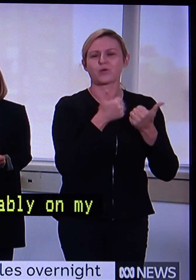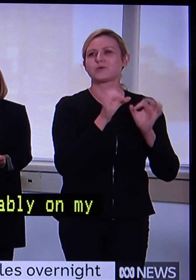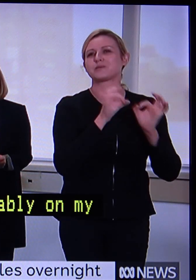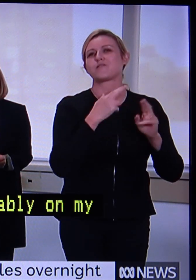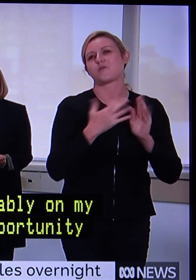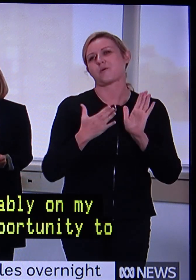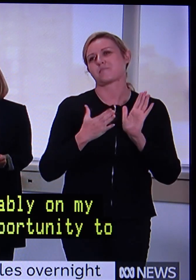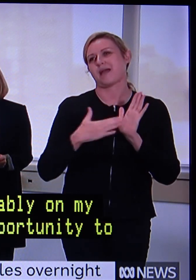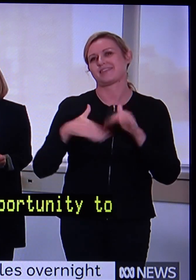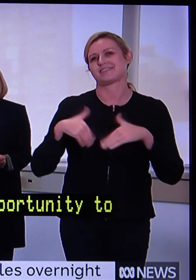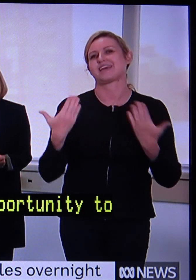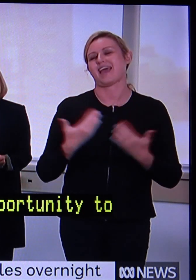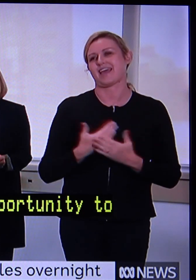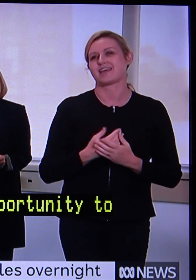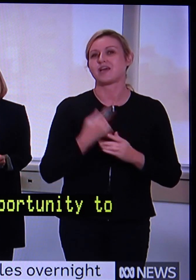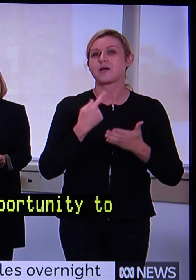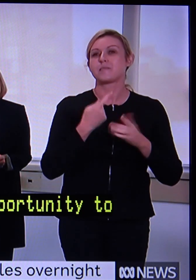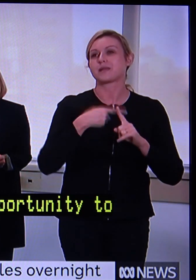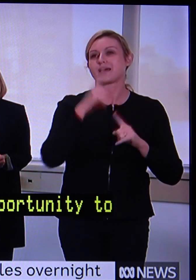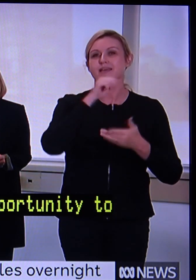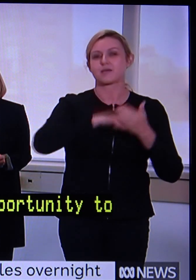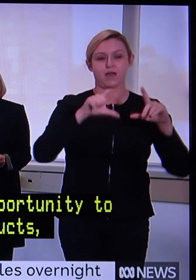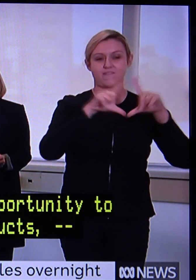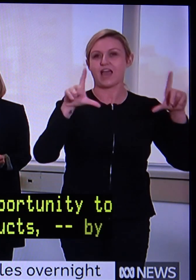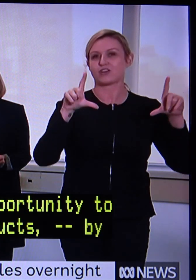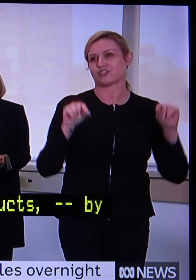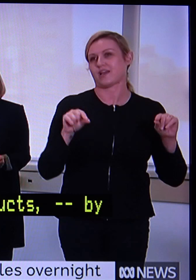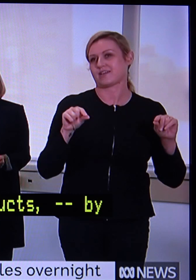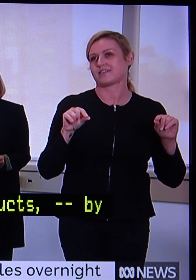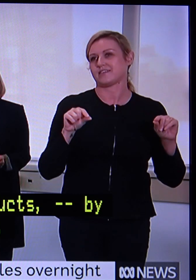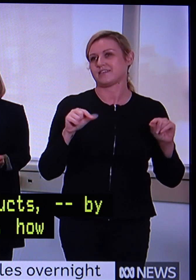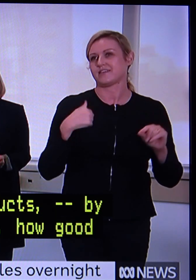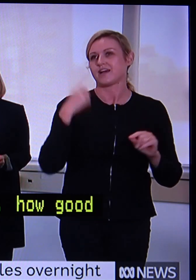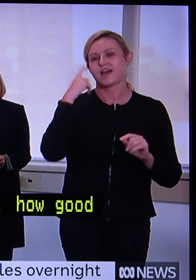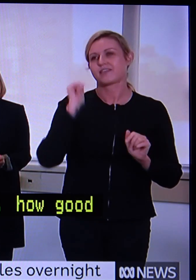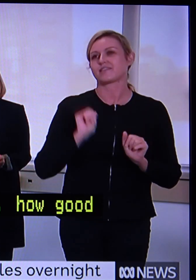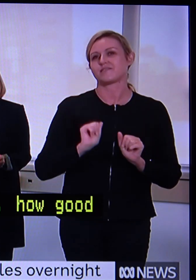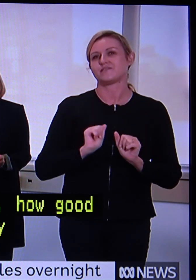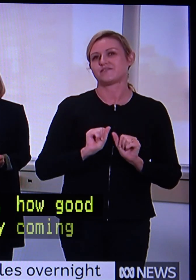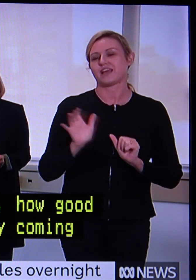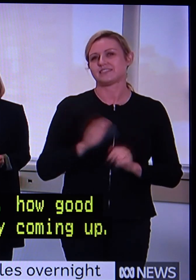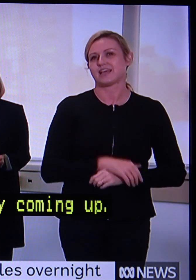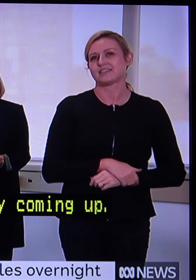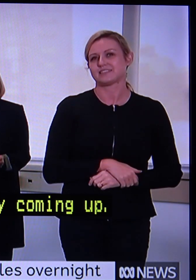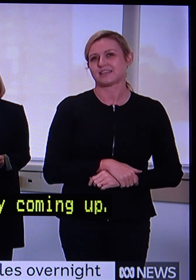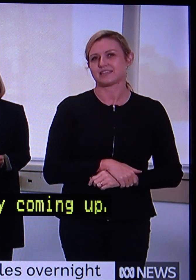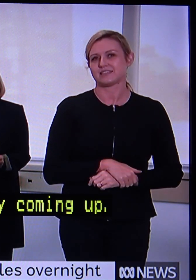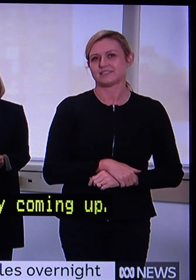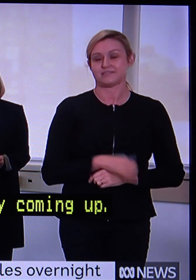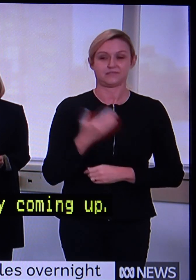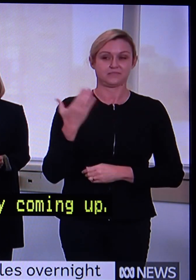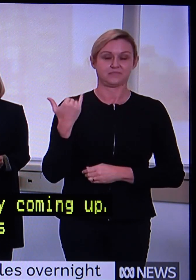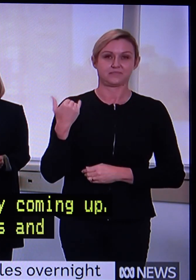coming up? And you can also get vouchers, and I think it's fantastic from the point of view that it was raised with me